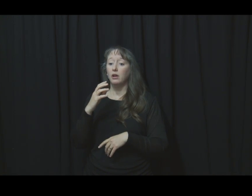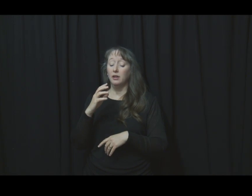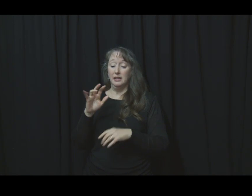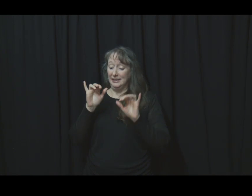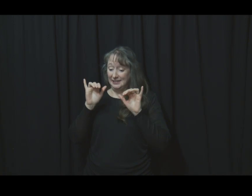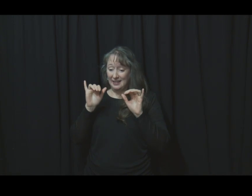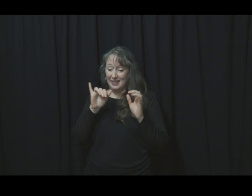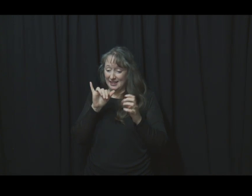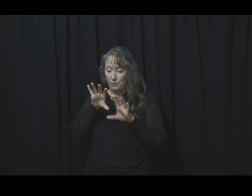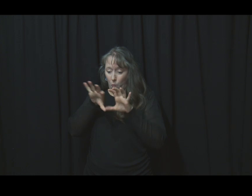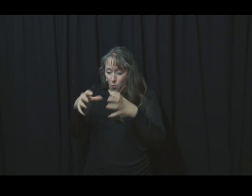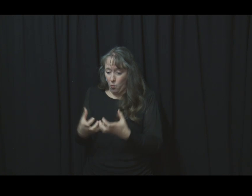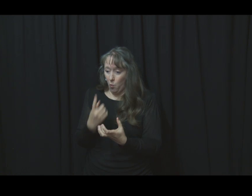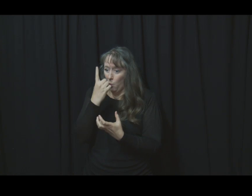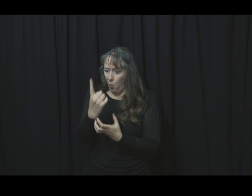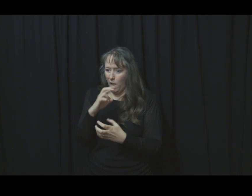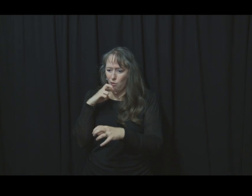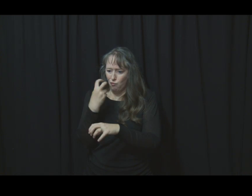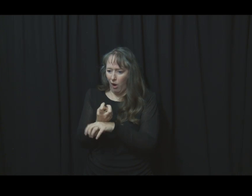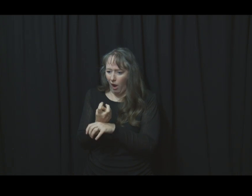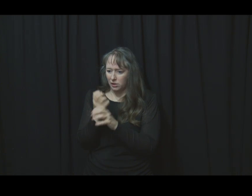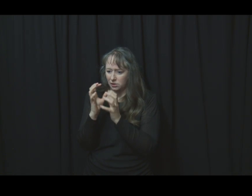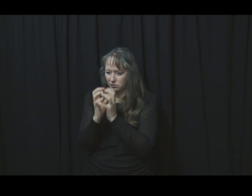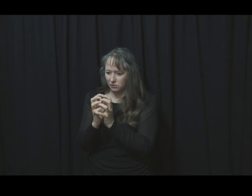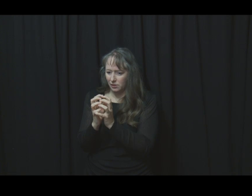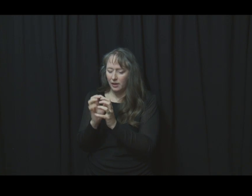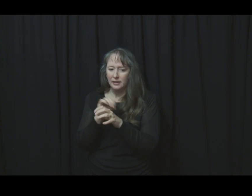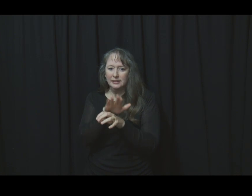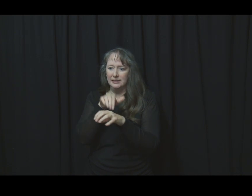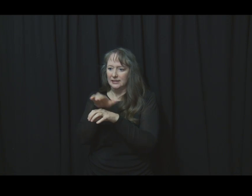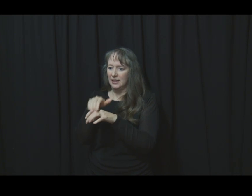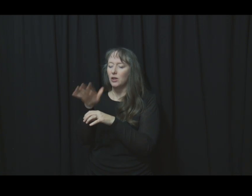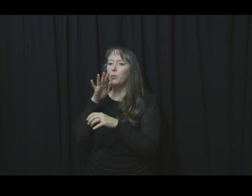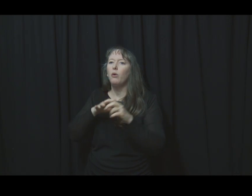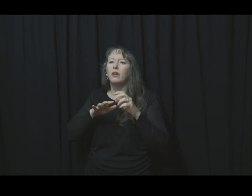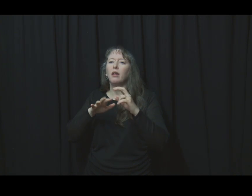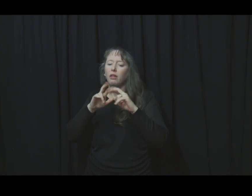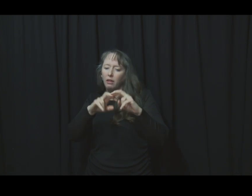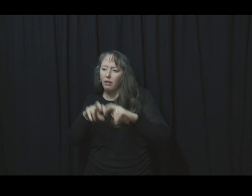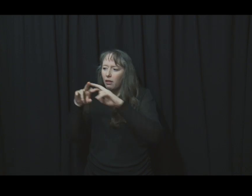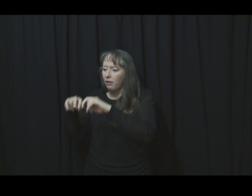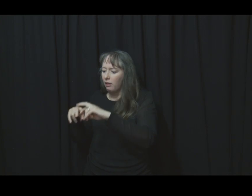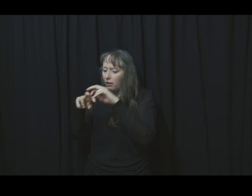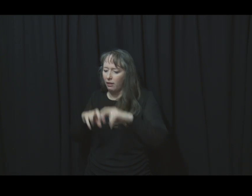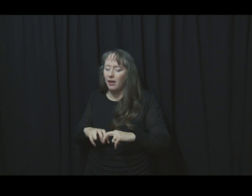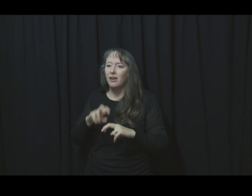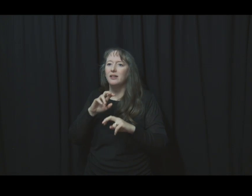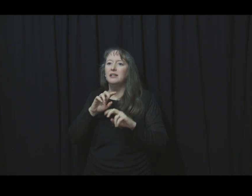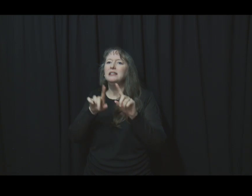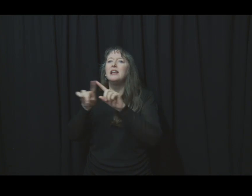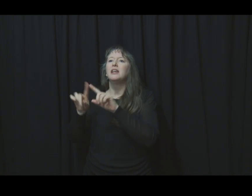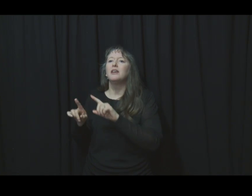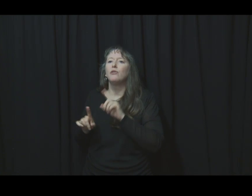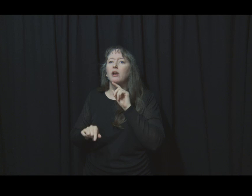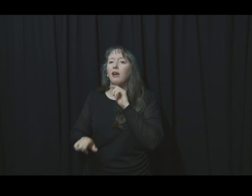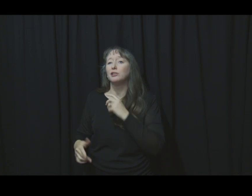can show give all sorts of different dates. See, there's lots of assumptions in regard to radioactive dating. Number one, for instance, the amounts of the